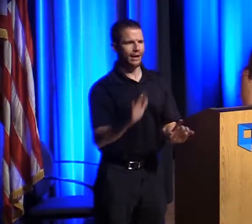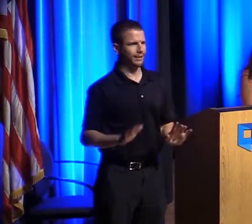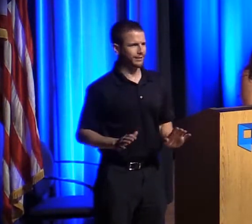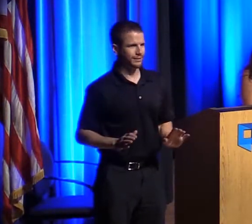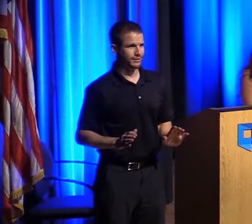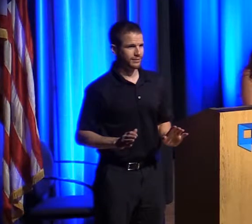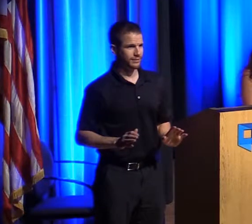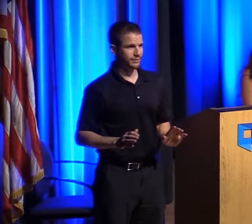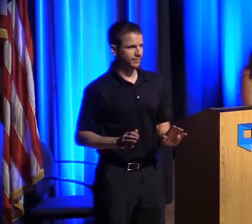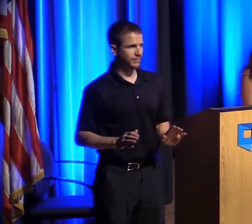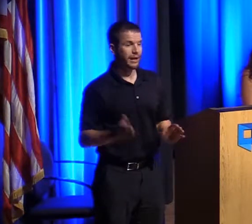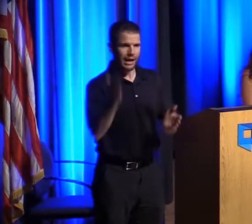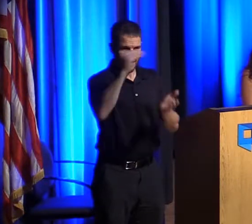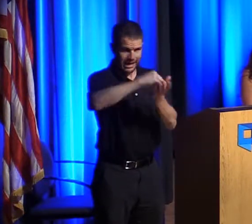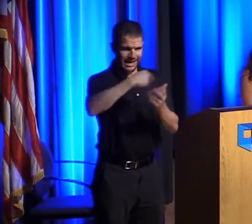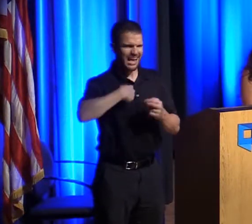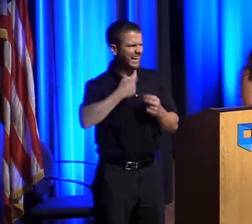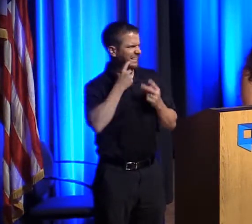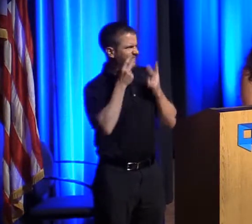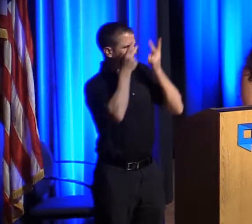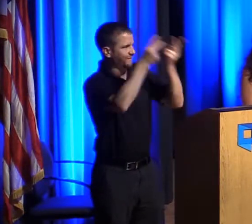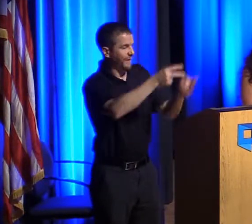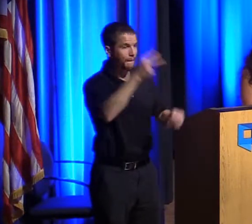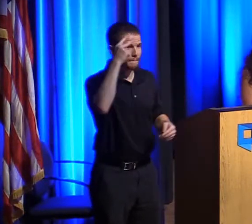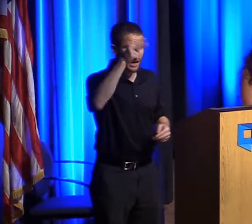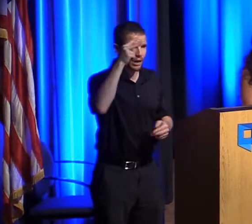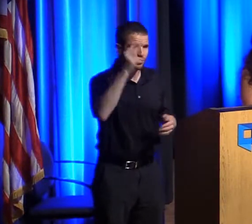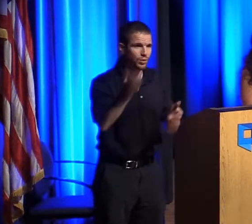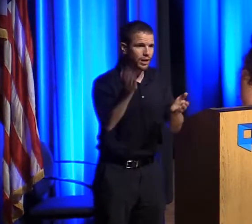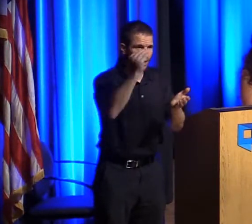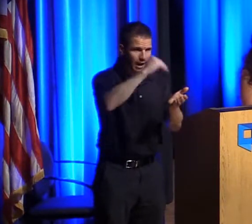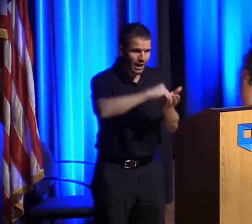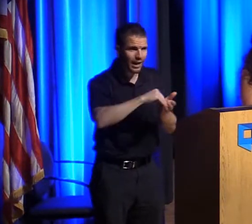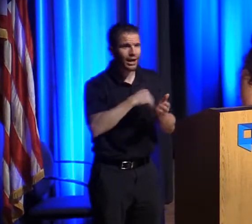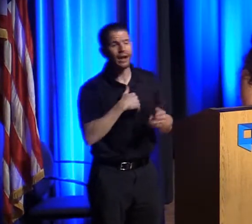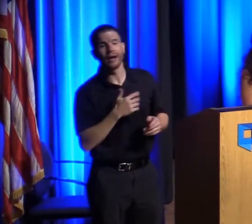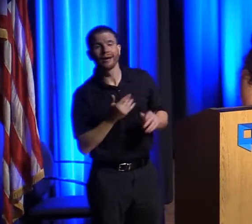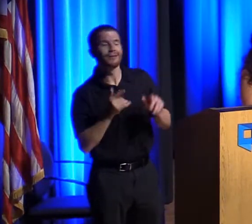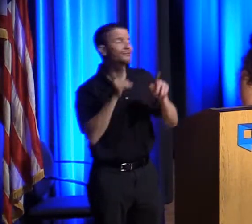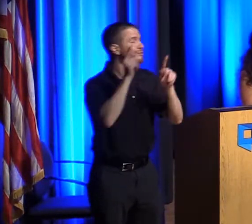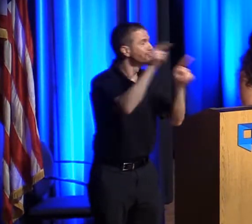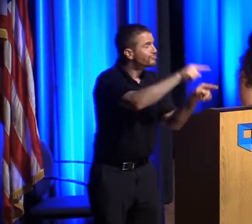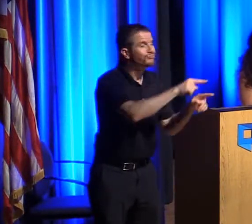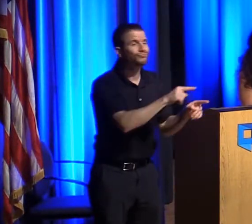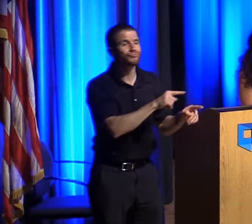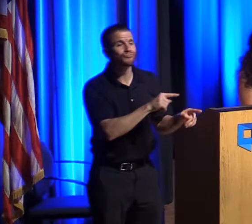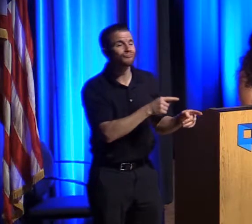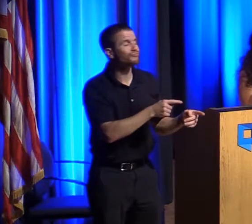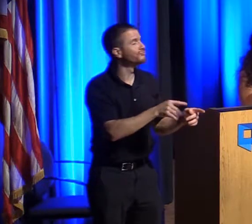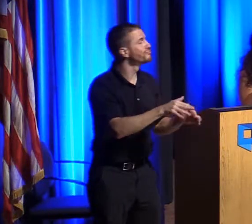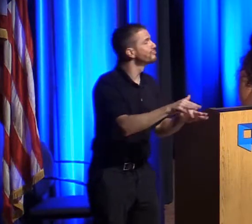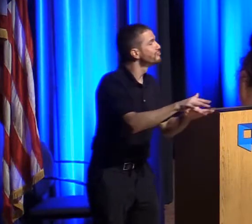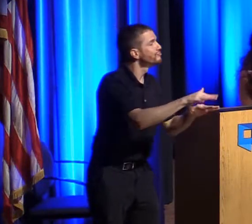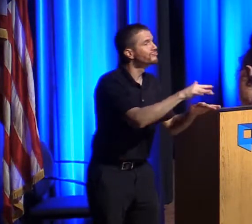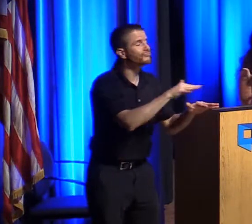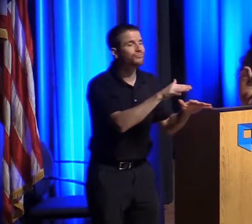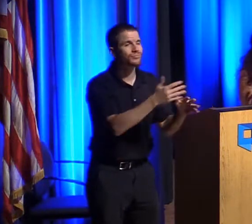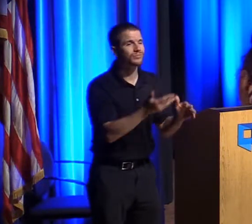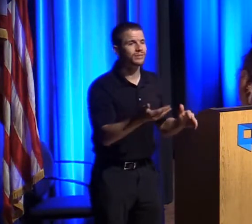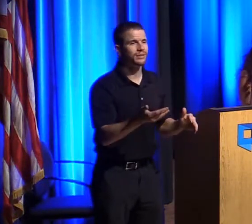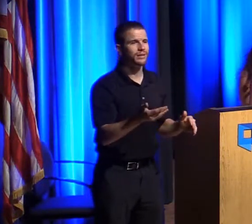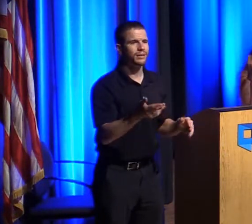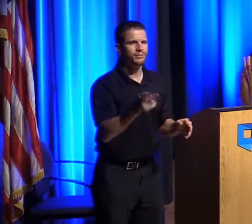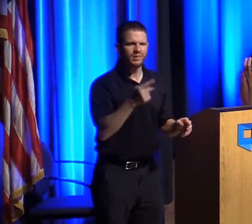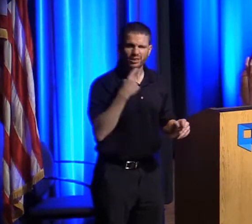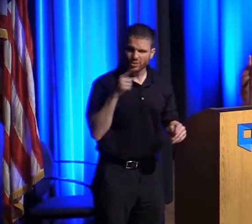there last month, a lot of my friends were like, how can you still be living there? Like, you need to come home. And they have this